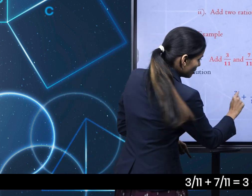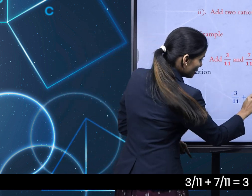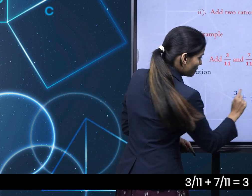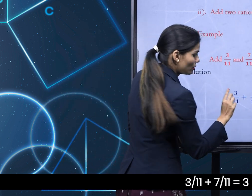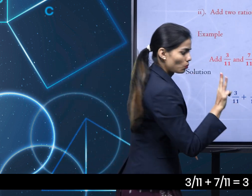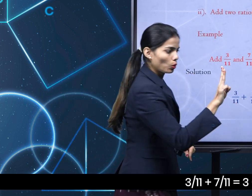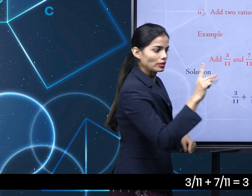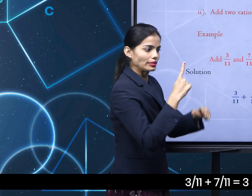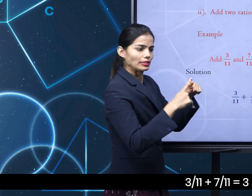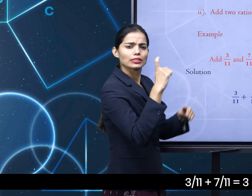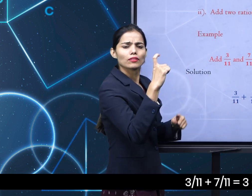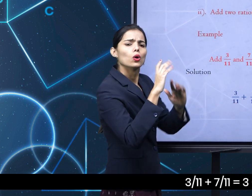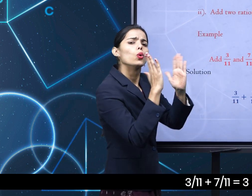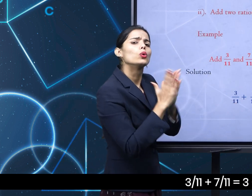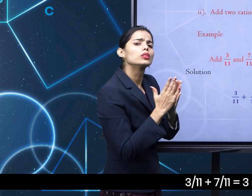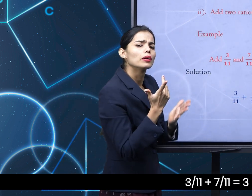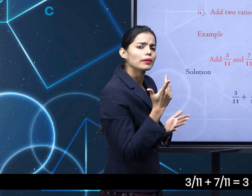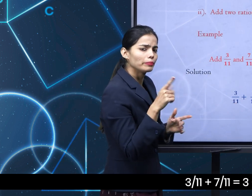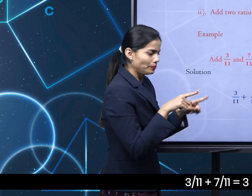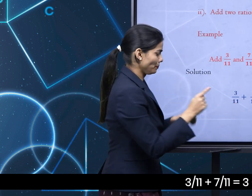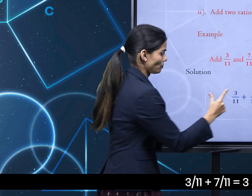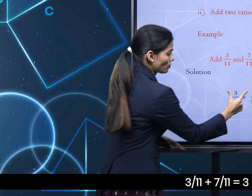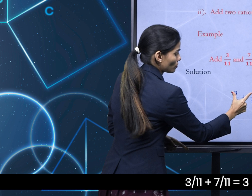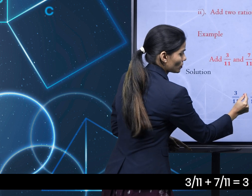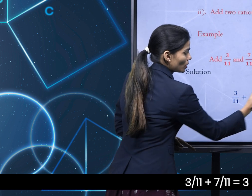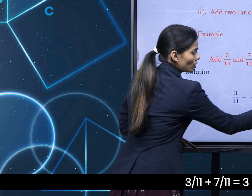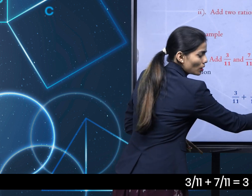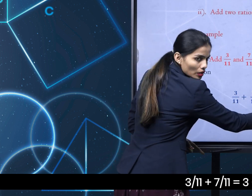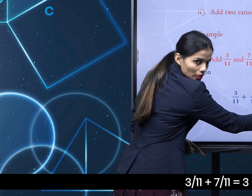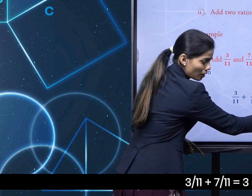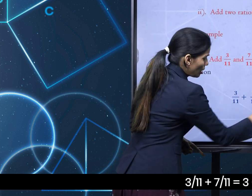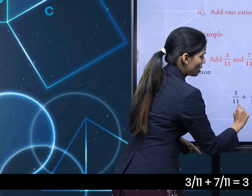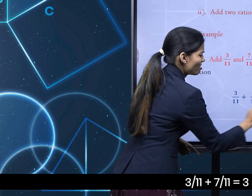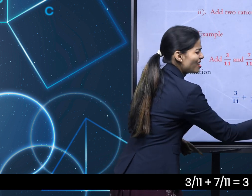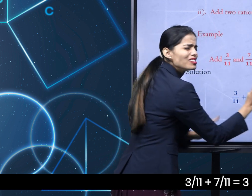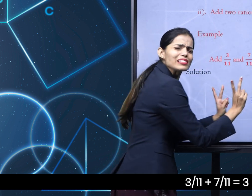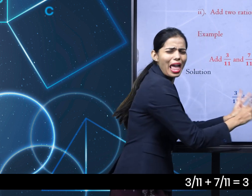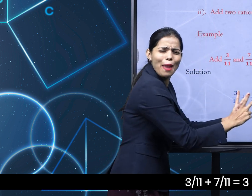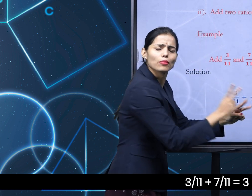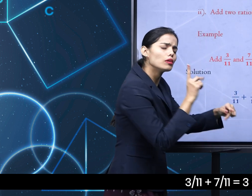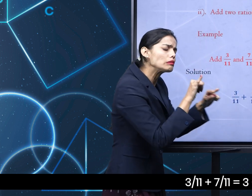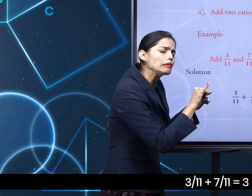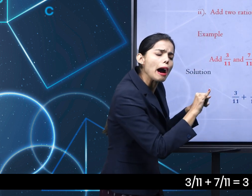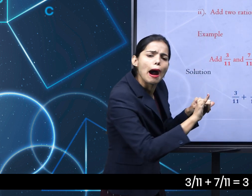Three by 11 plus 7 by 11 is equal to 3 plus 7 by 11